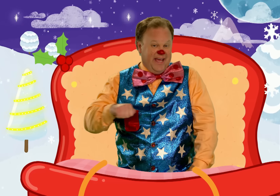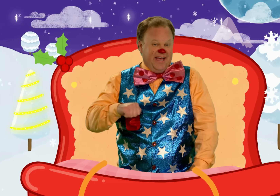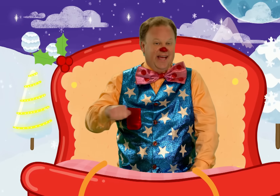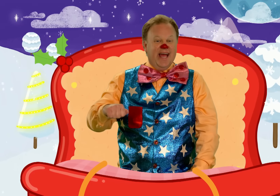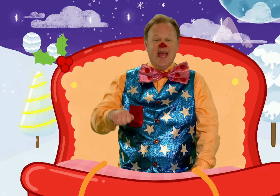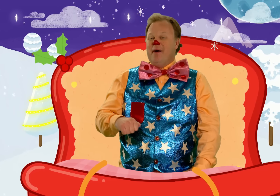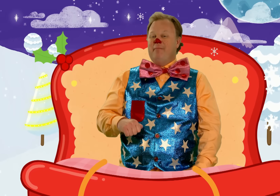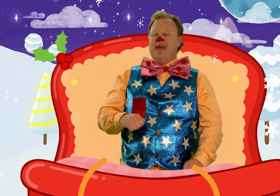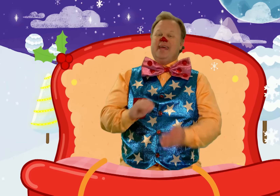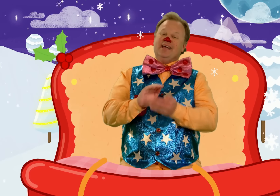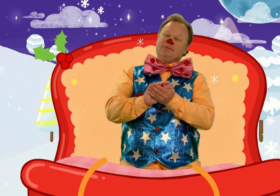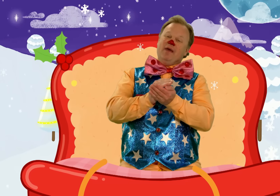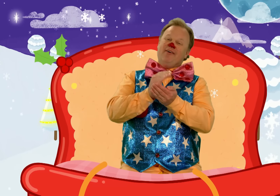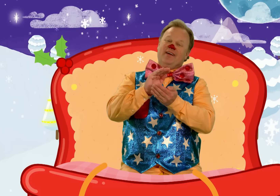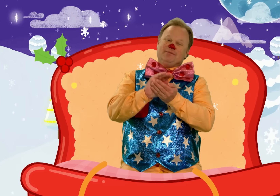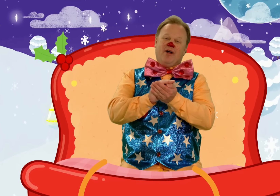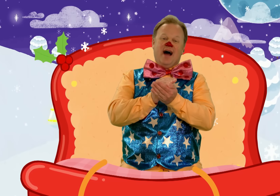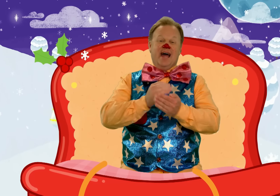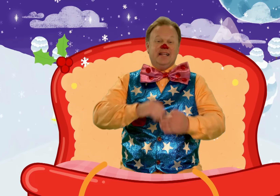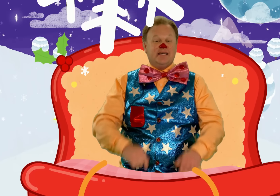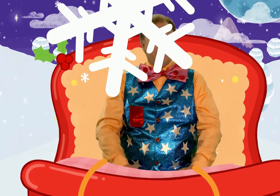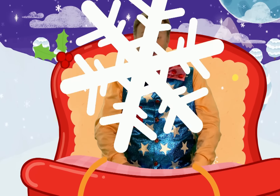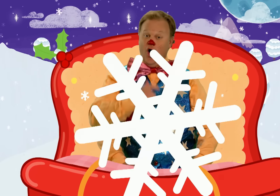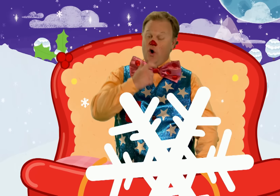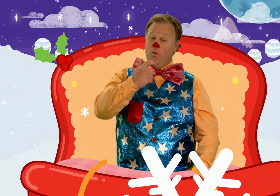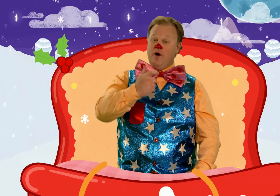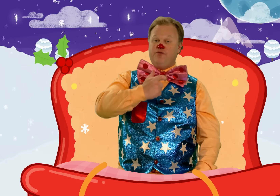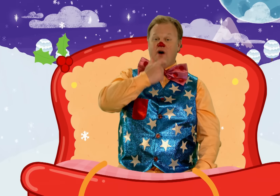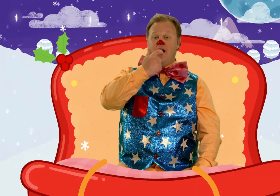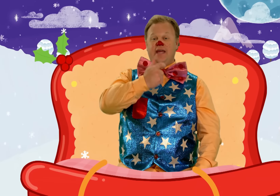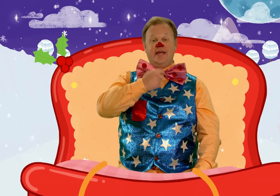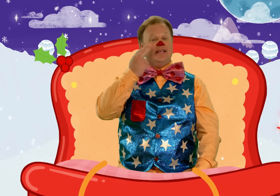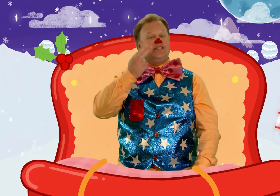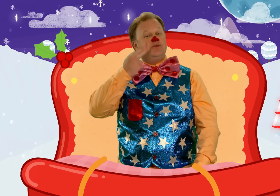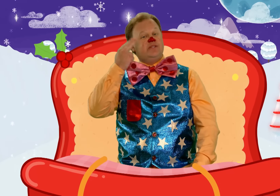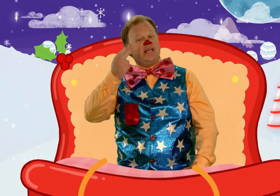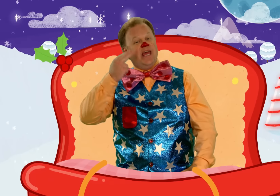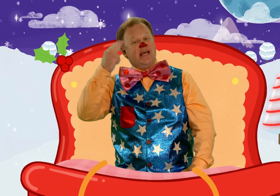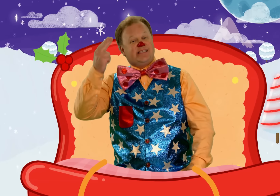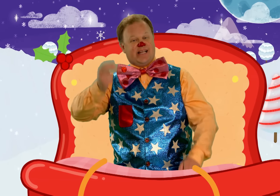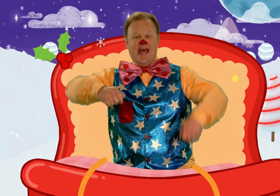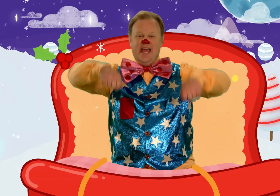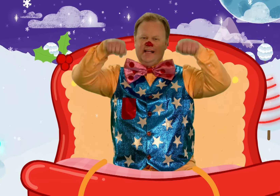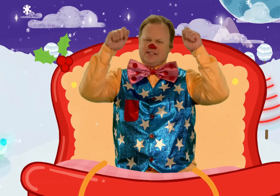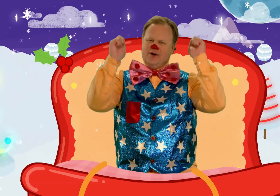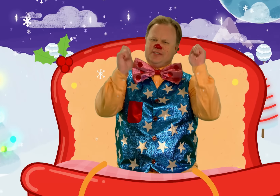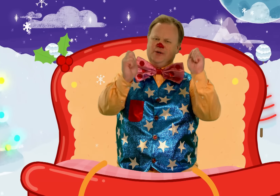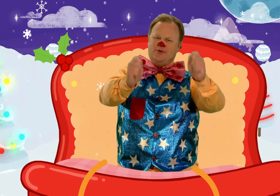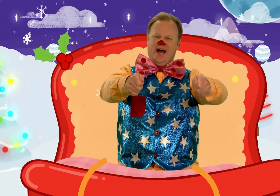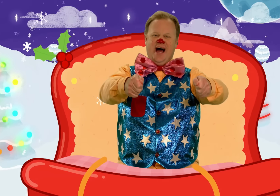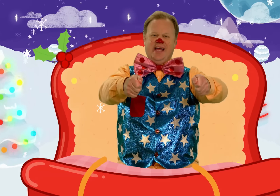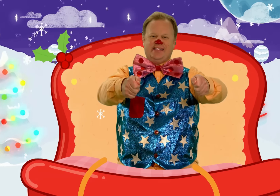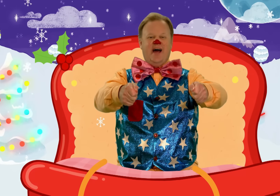ring, making spirits bright. Oh, what fun it is to sing a sleighing song tonight.